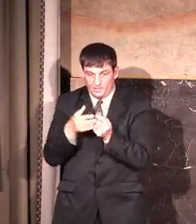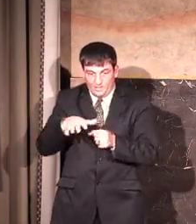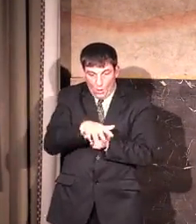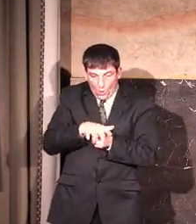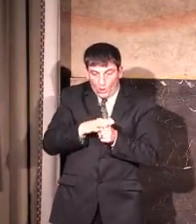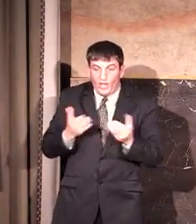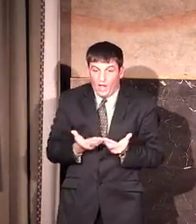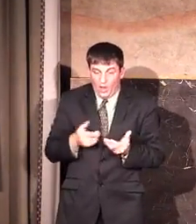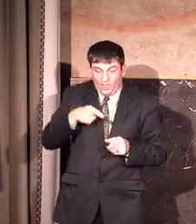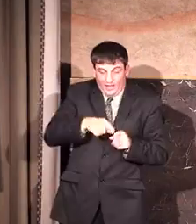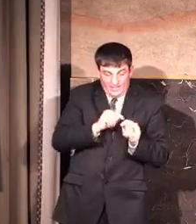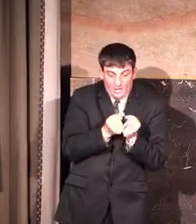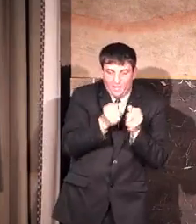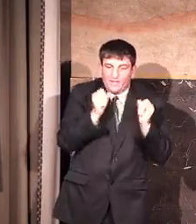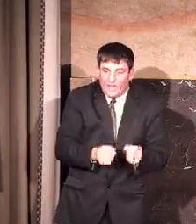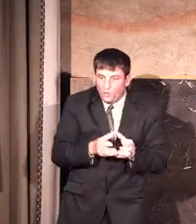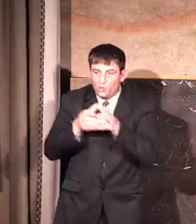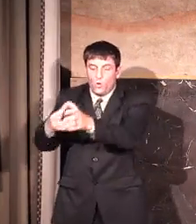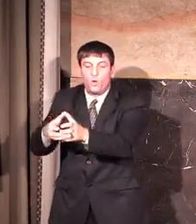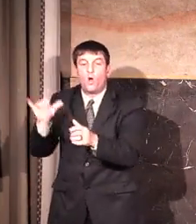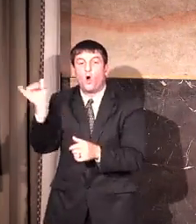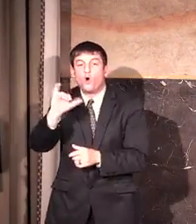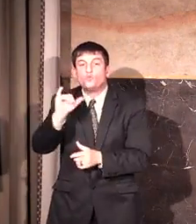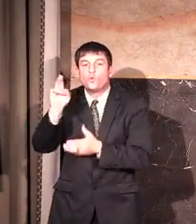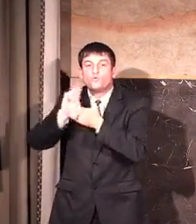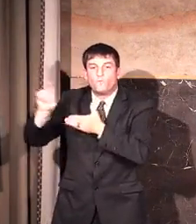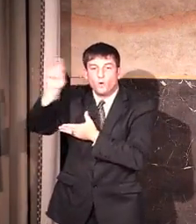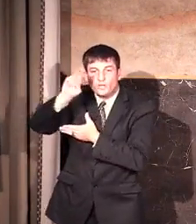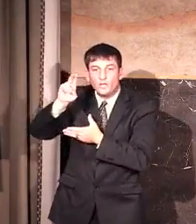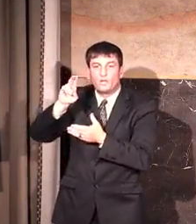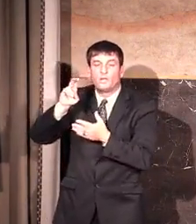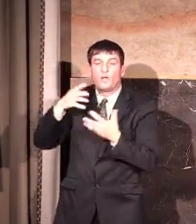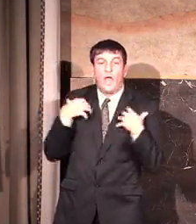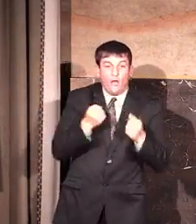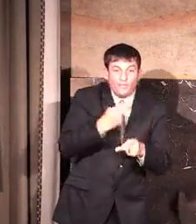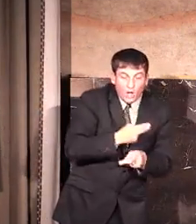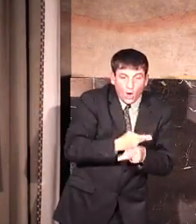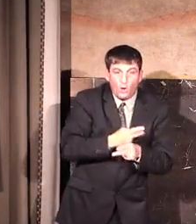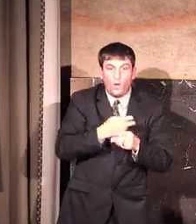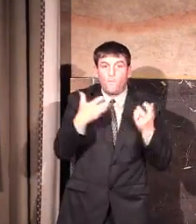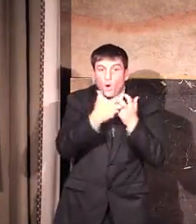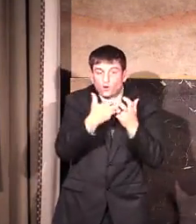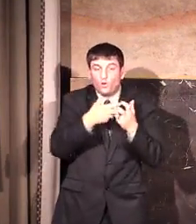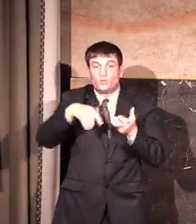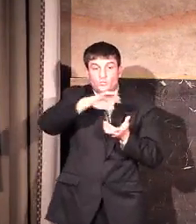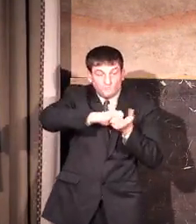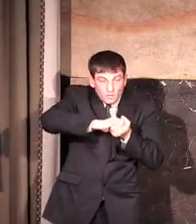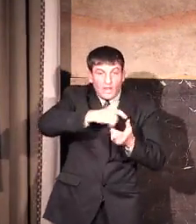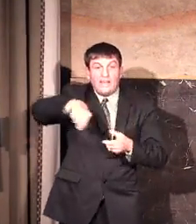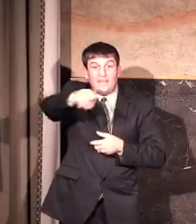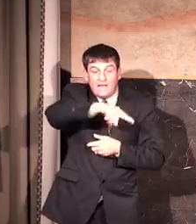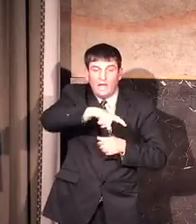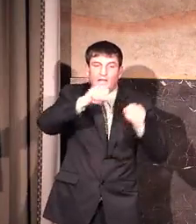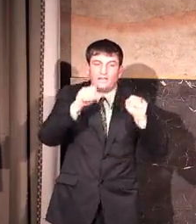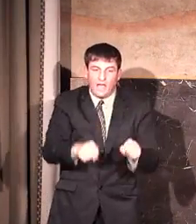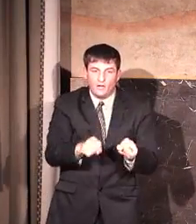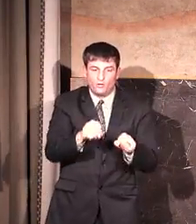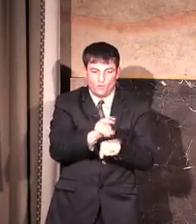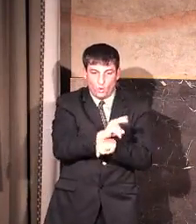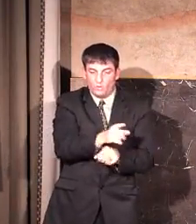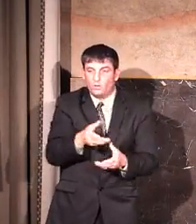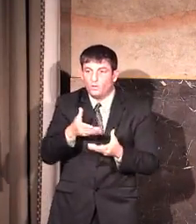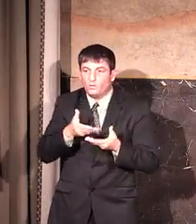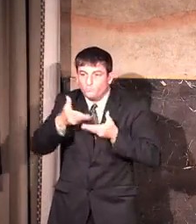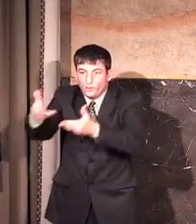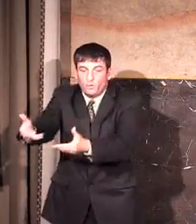test, as well as with partners, university partners, other healthcare partners that can take those swabs, go out and test, and then have them run at labs. So